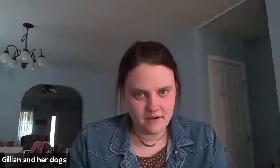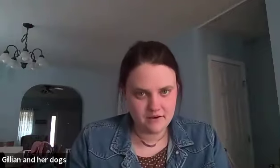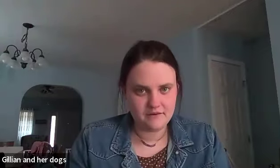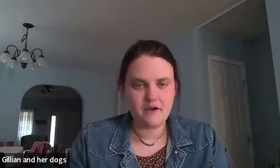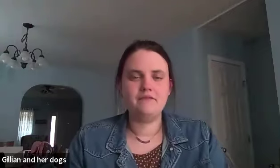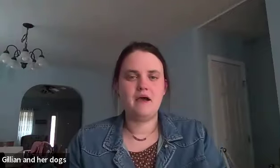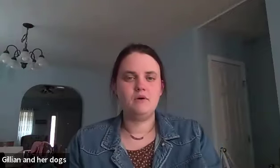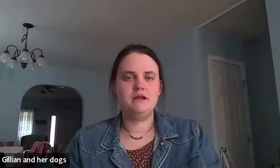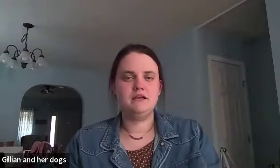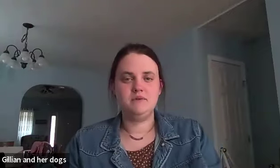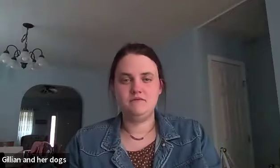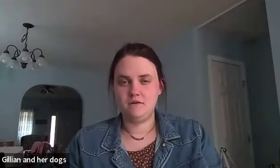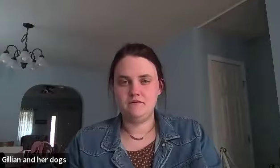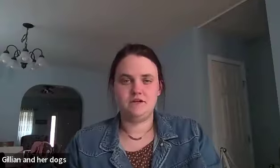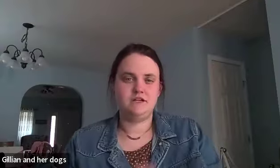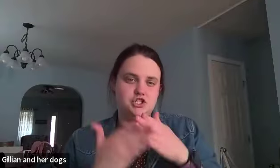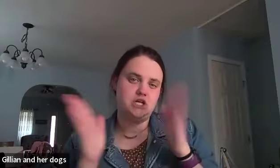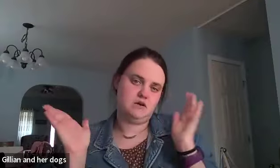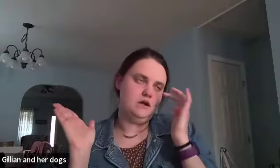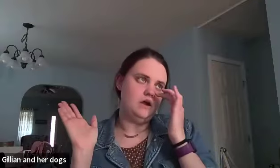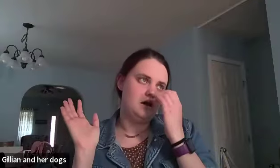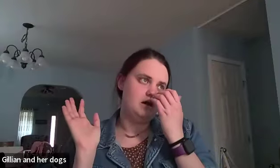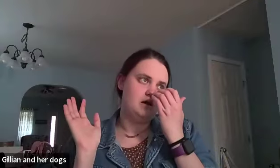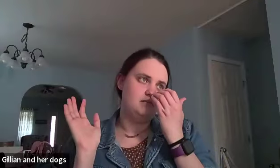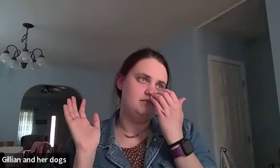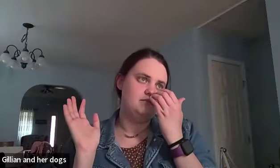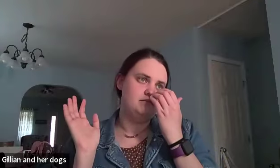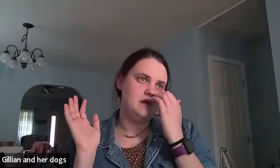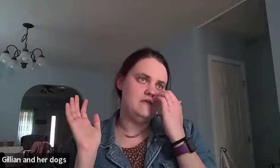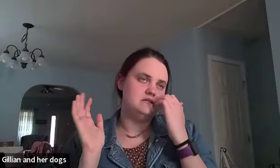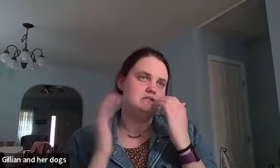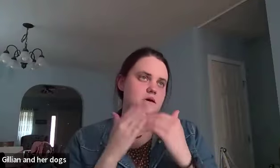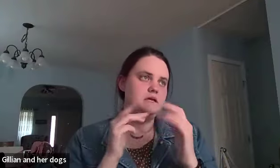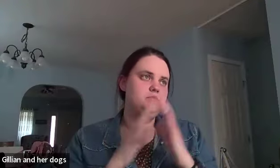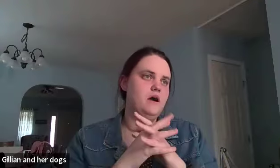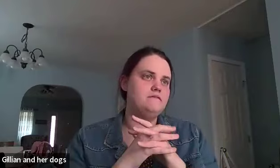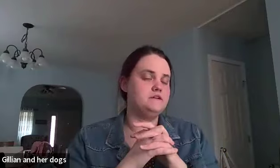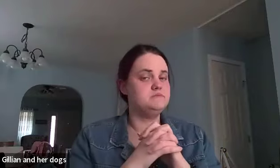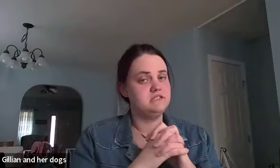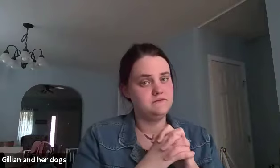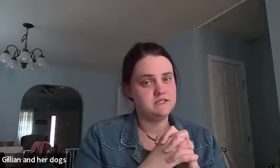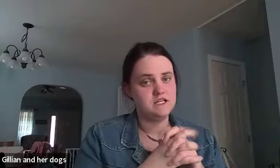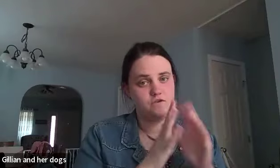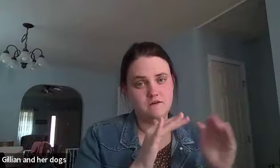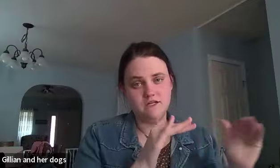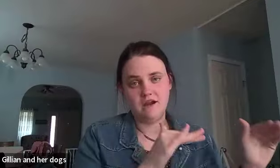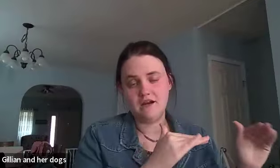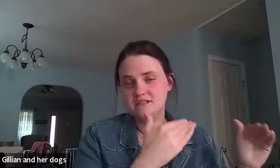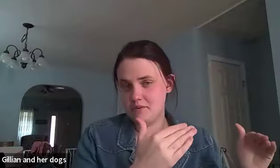bug, that one can be very, very generic. And then some people have very specific signs for every kind of type